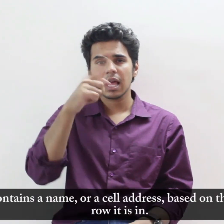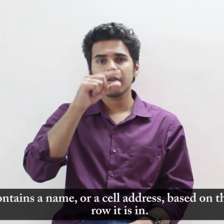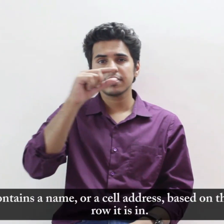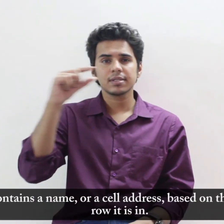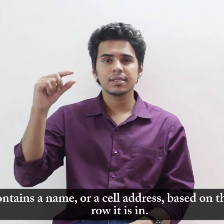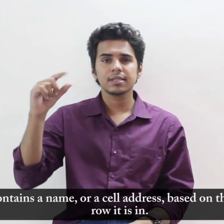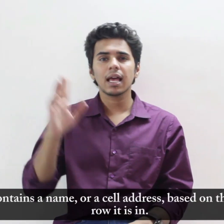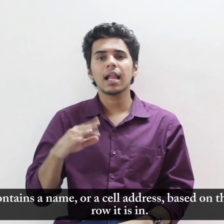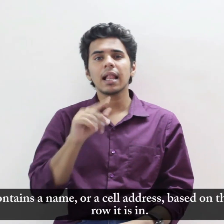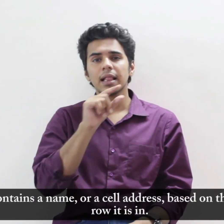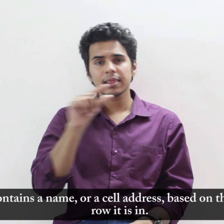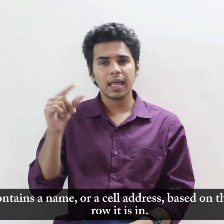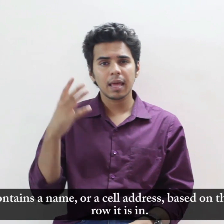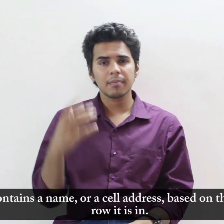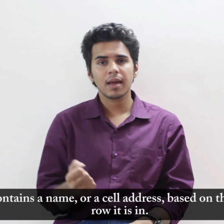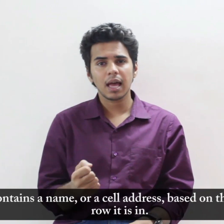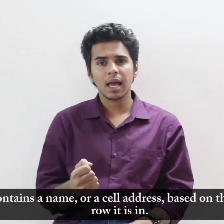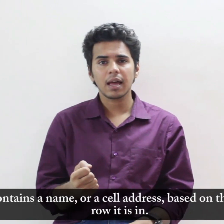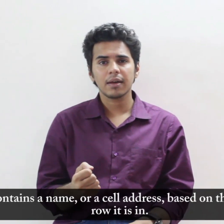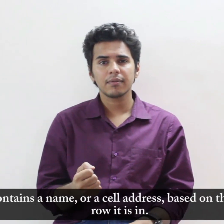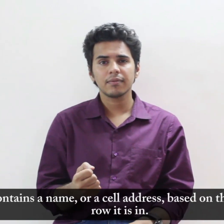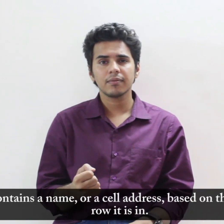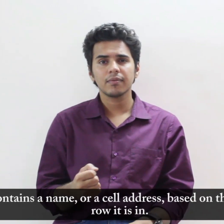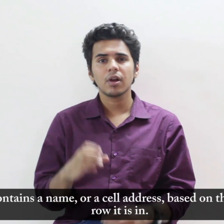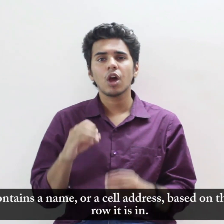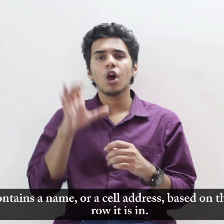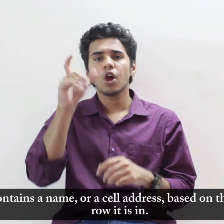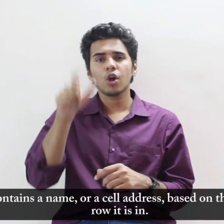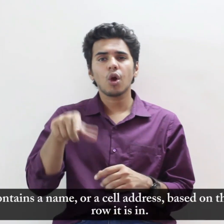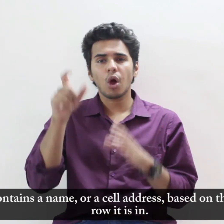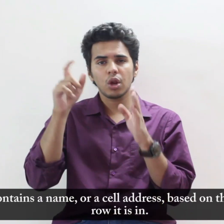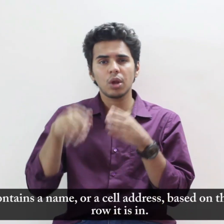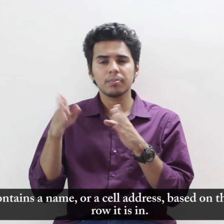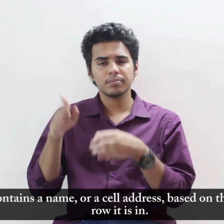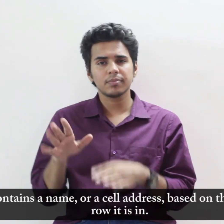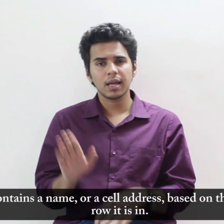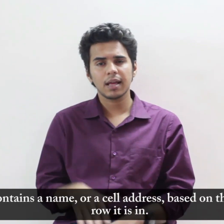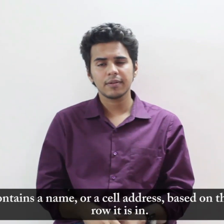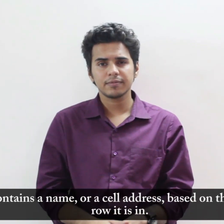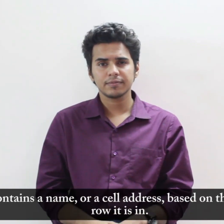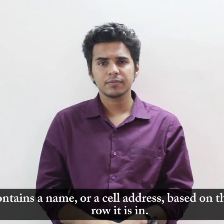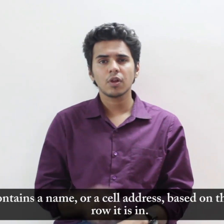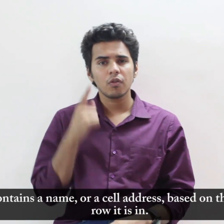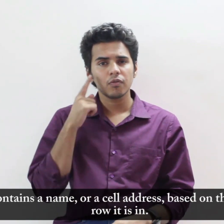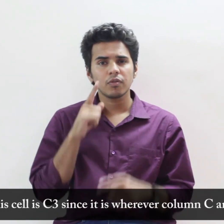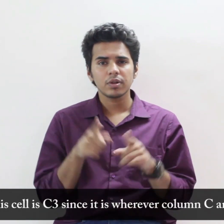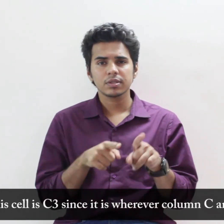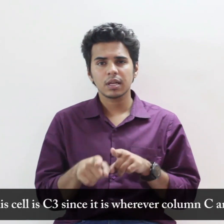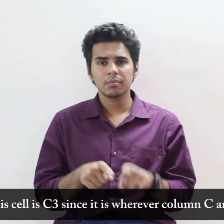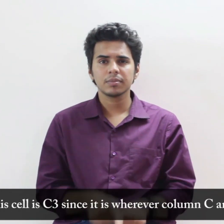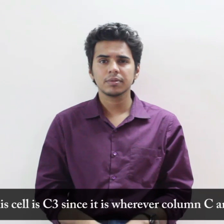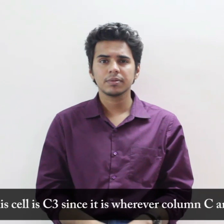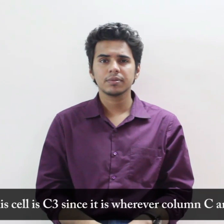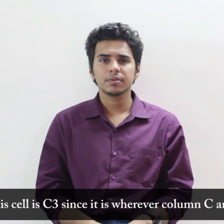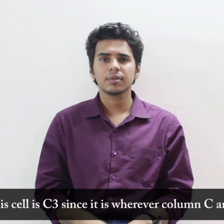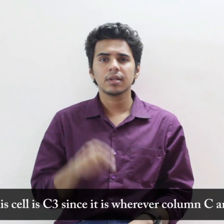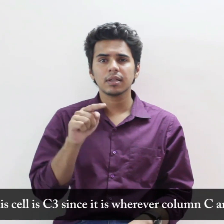Each cell contains a name or a cell address based on the column and row it is in. For